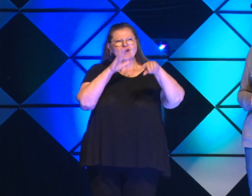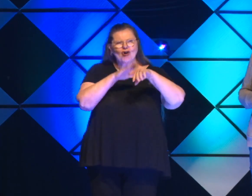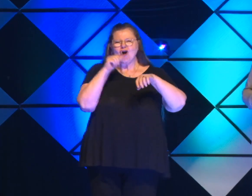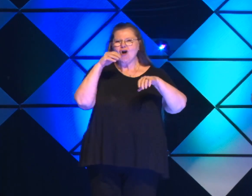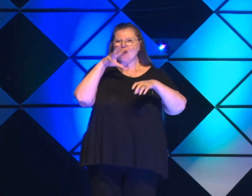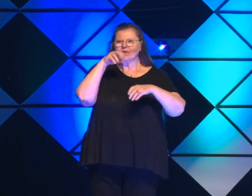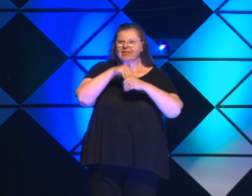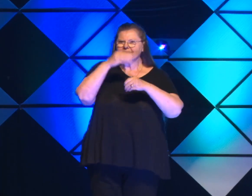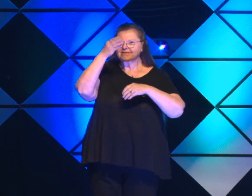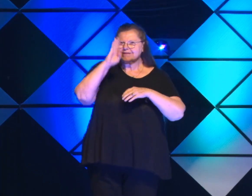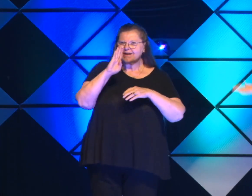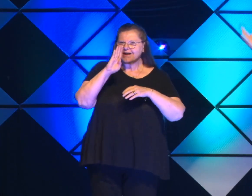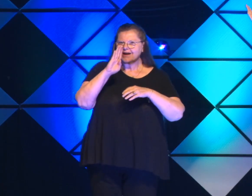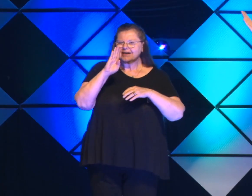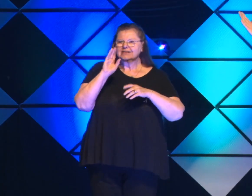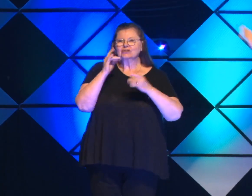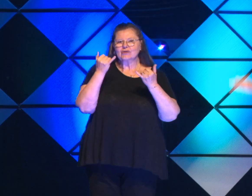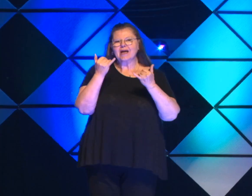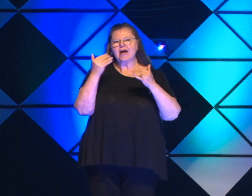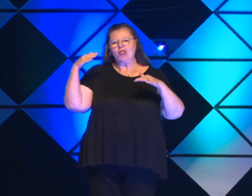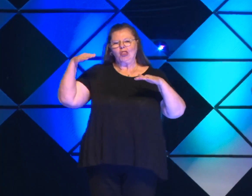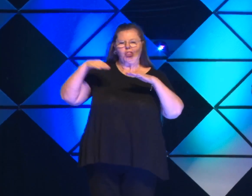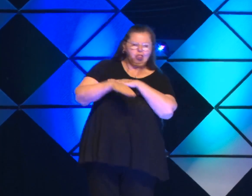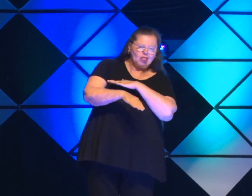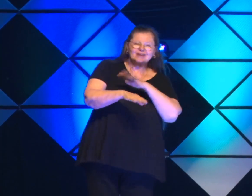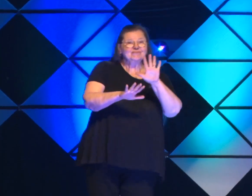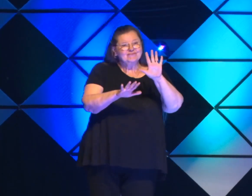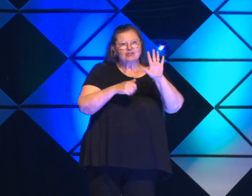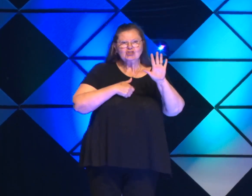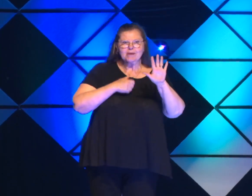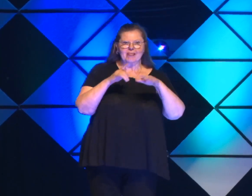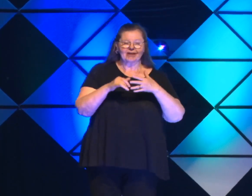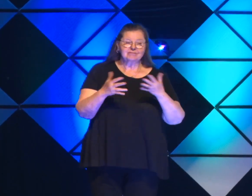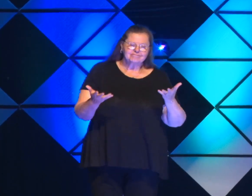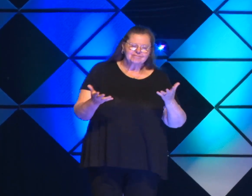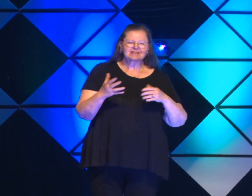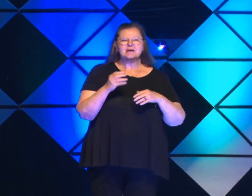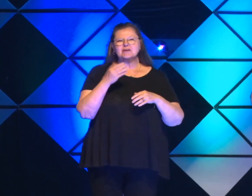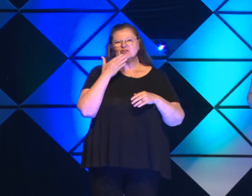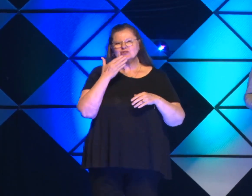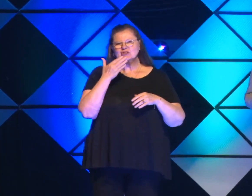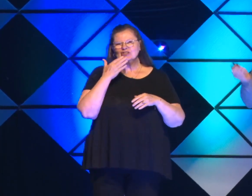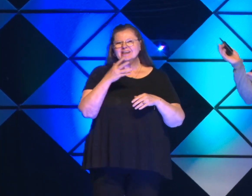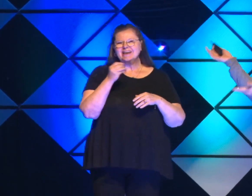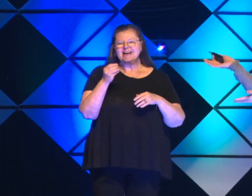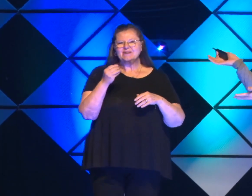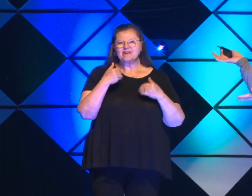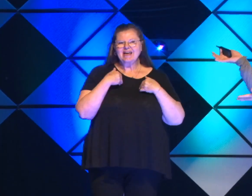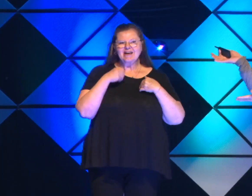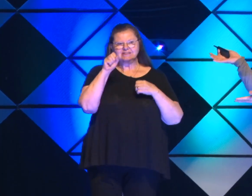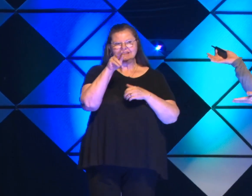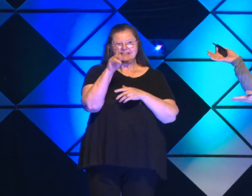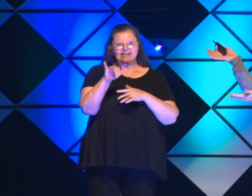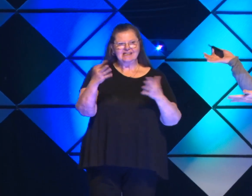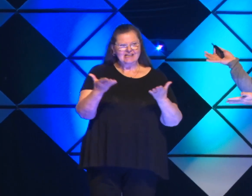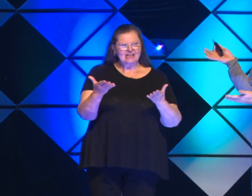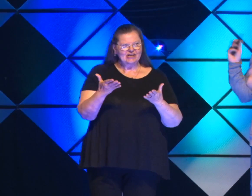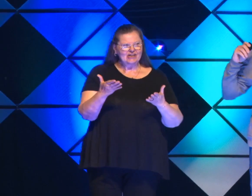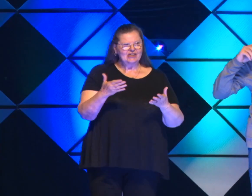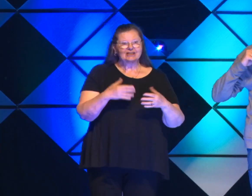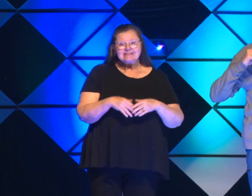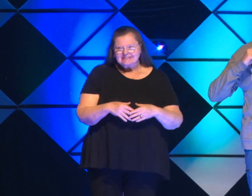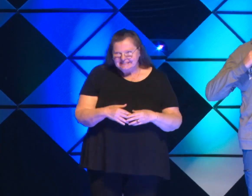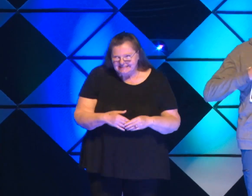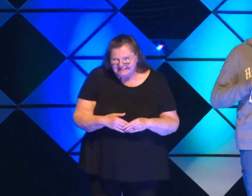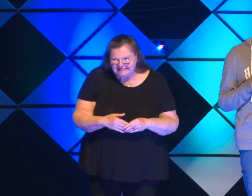fantastic. So it's downhill this week. Sorry about that. But it's all good. And we have Sandy with us today. Give Sandy a